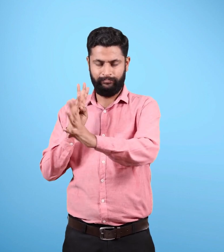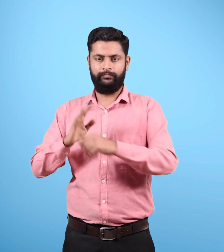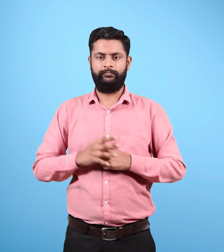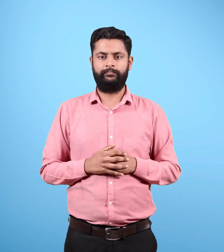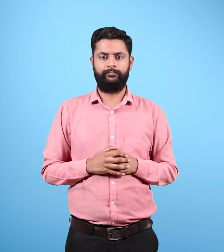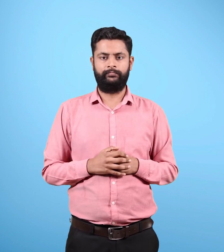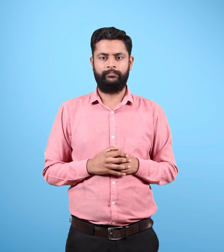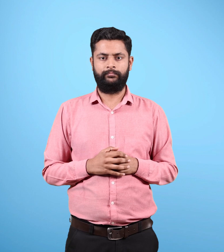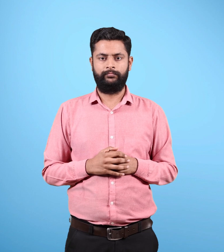shown.